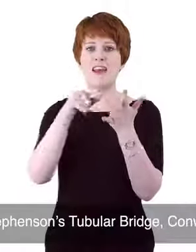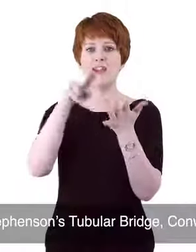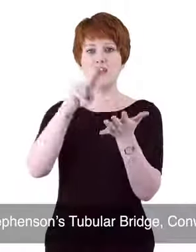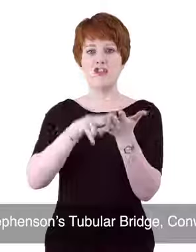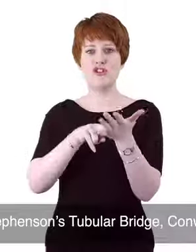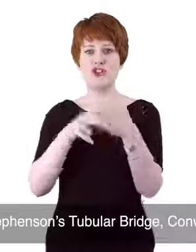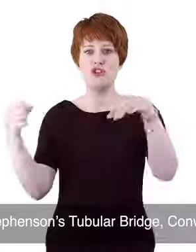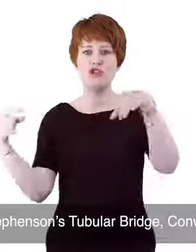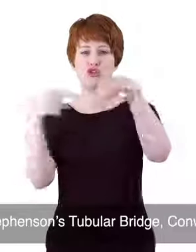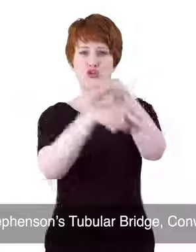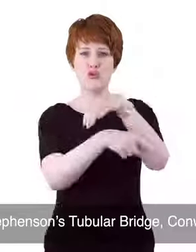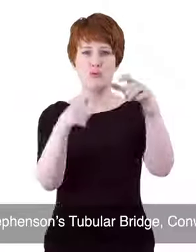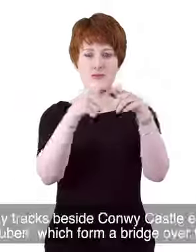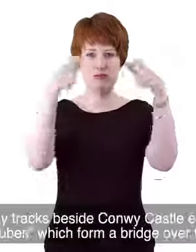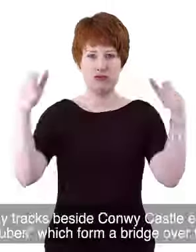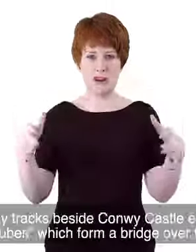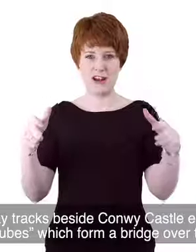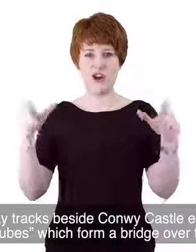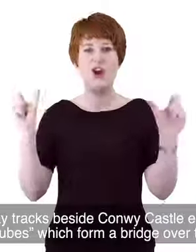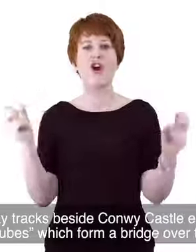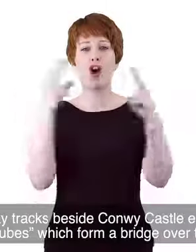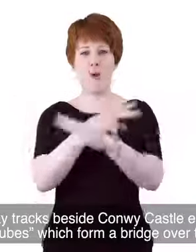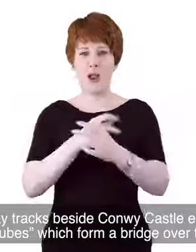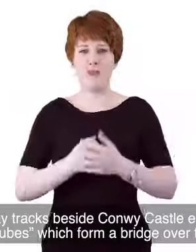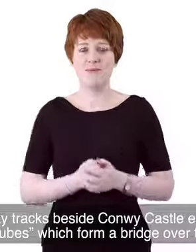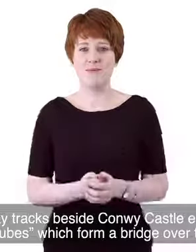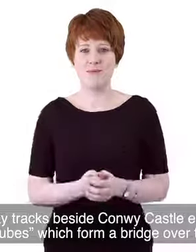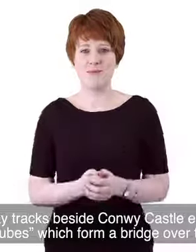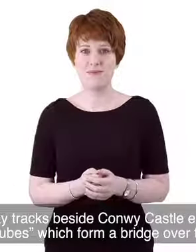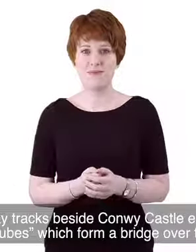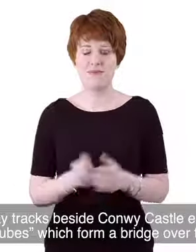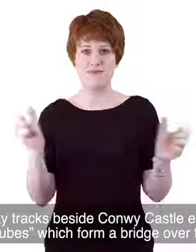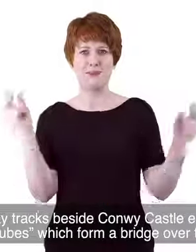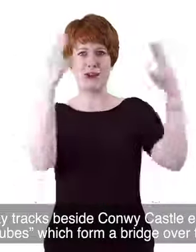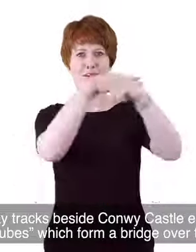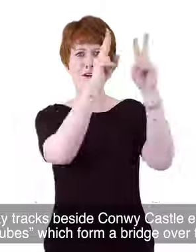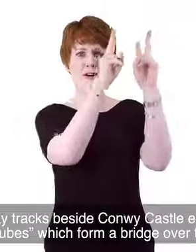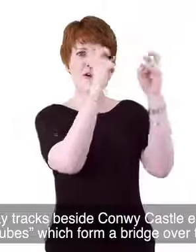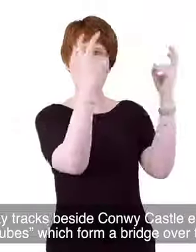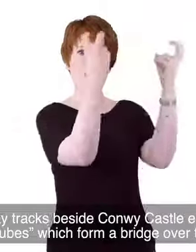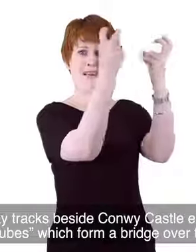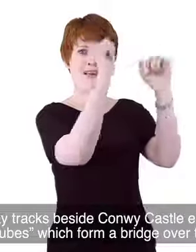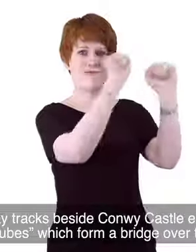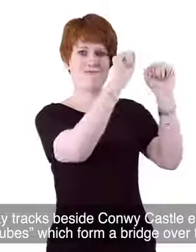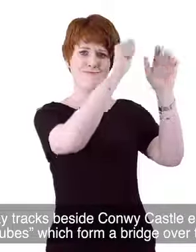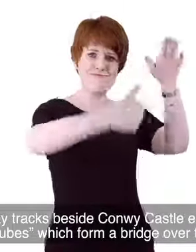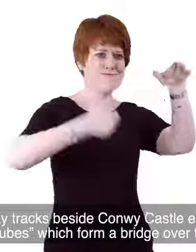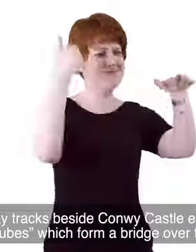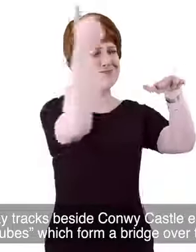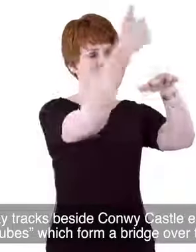Stephenson's Tubular Bridge, Conwy. The railway tracks beside Conwy Castle emerge from two iron tubes which form a bridge